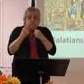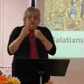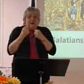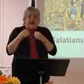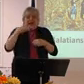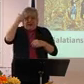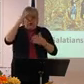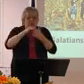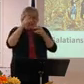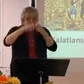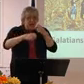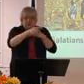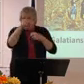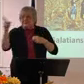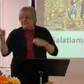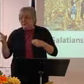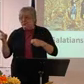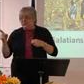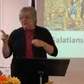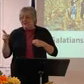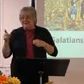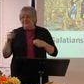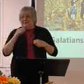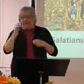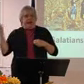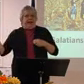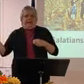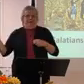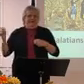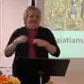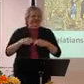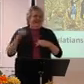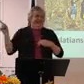I know that's hard for some of you.